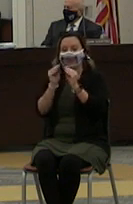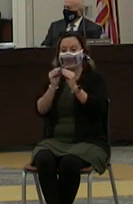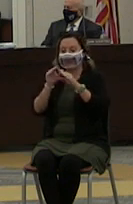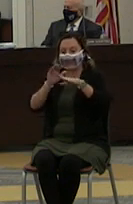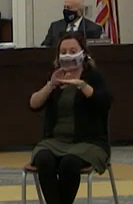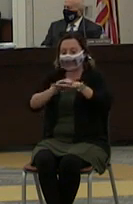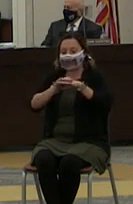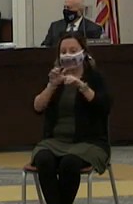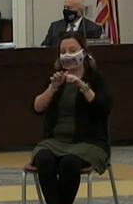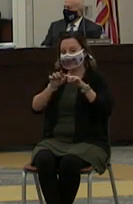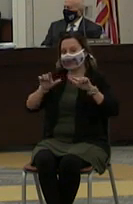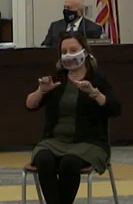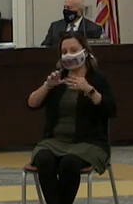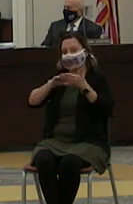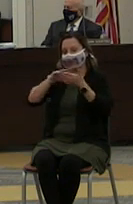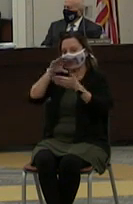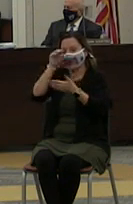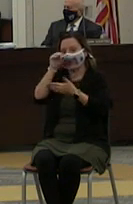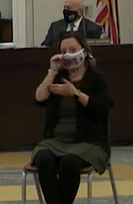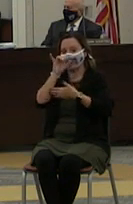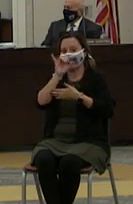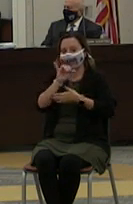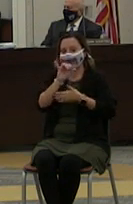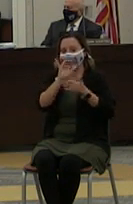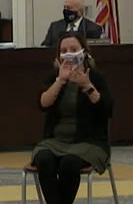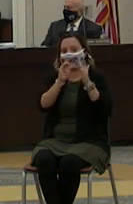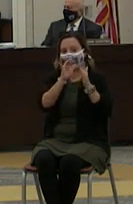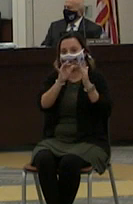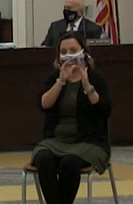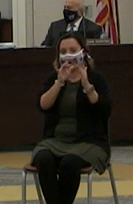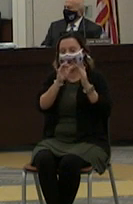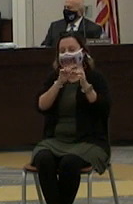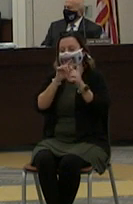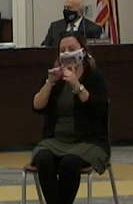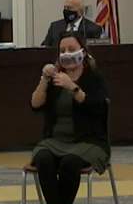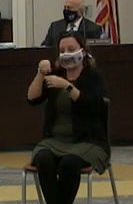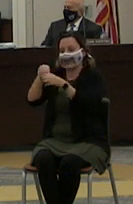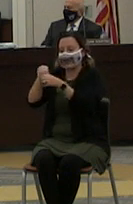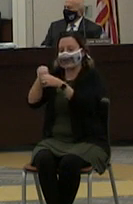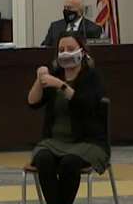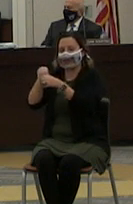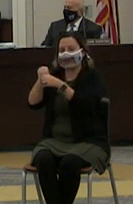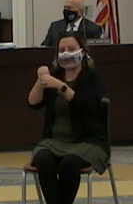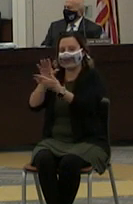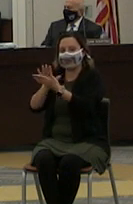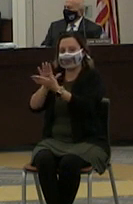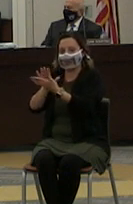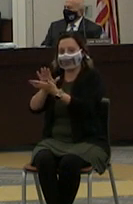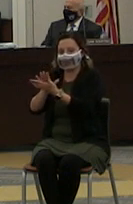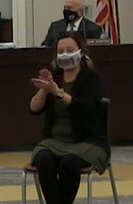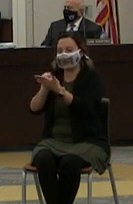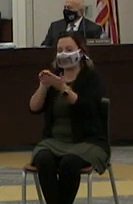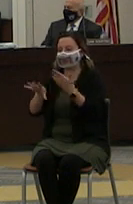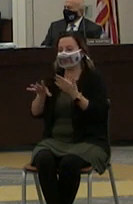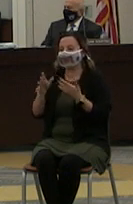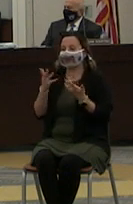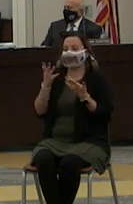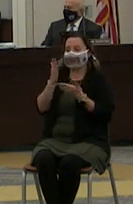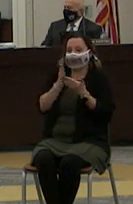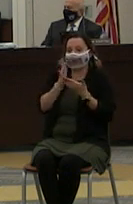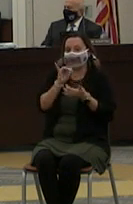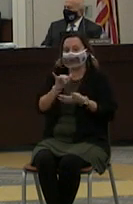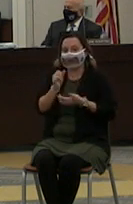group of virtual campus students than in the in-person students. And so part of that is just the understanding